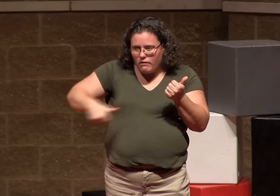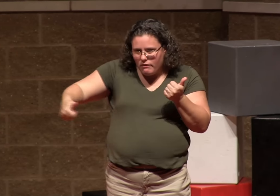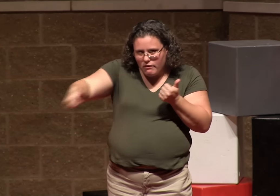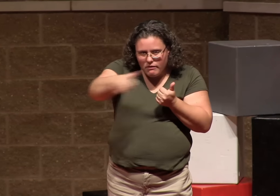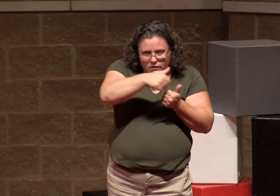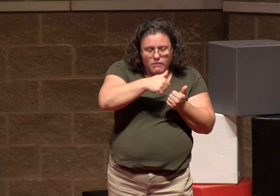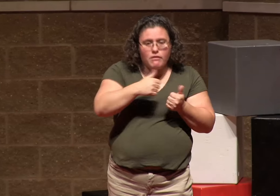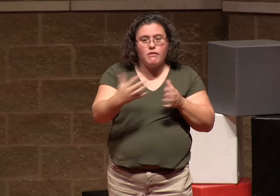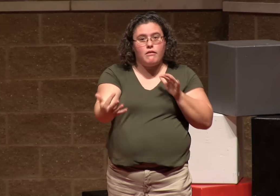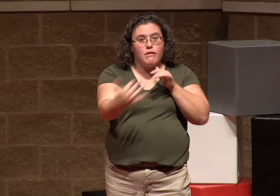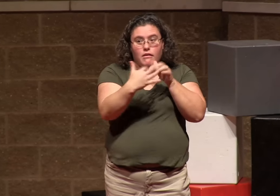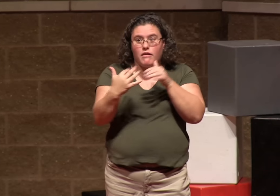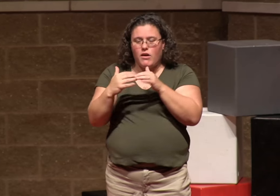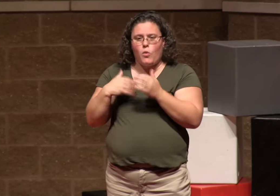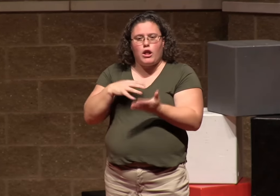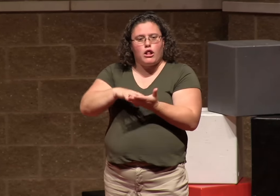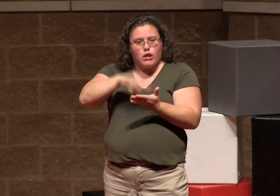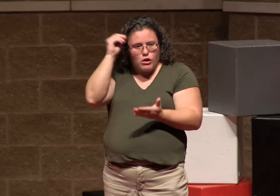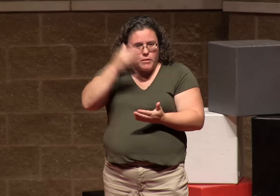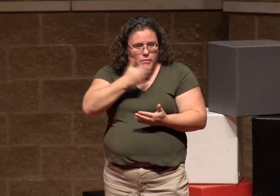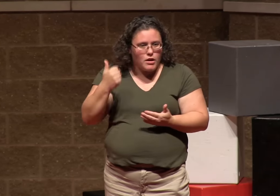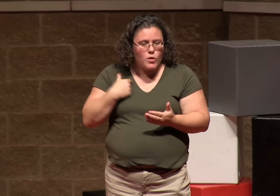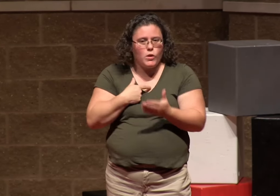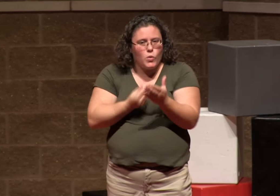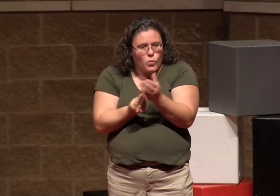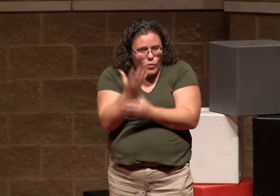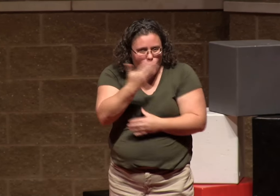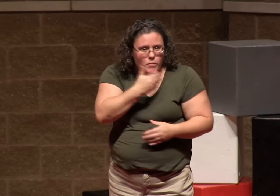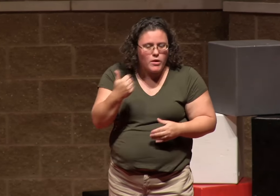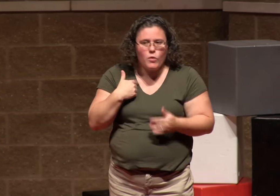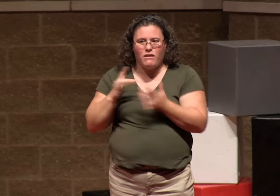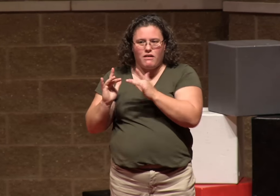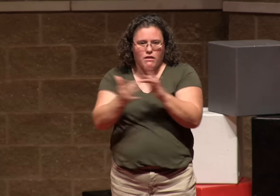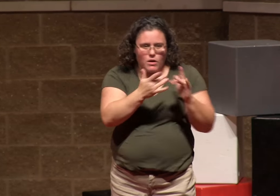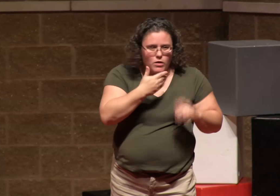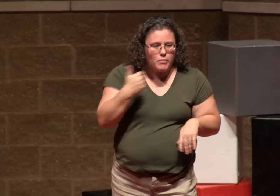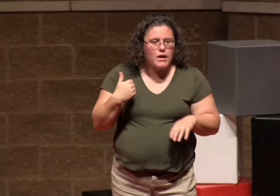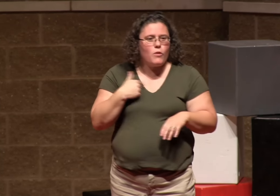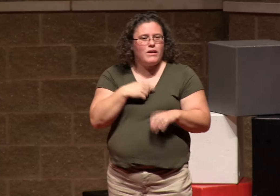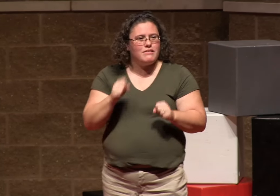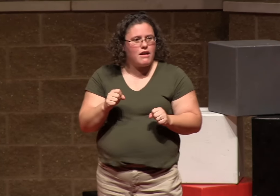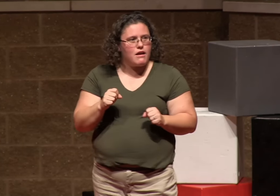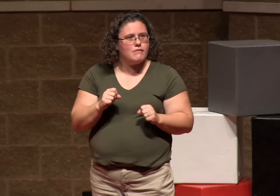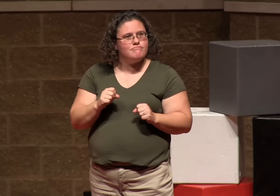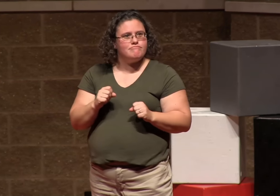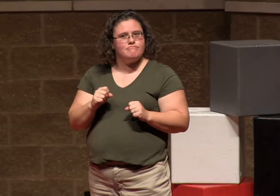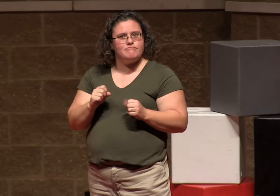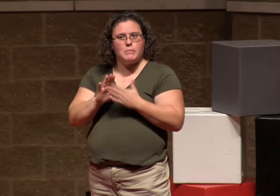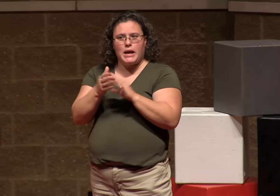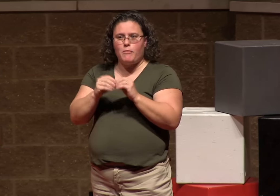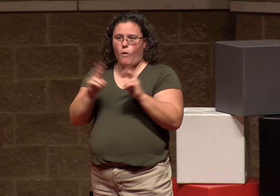It's really important for all of us to be equal. We can grow and develop and learn from each other.